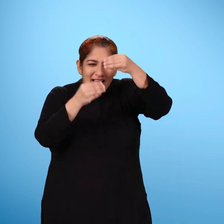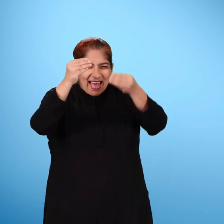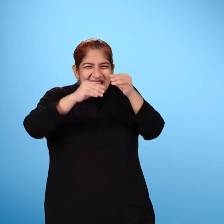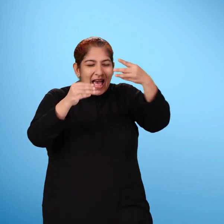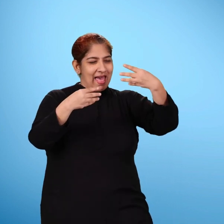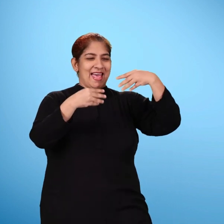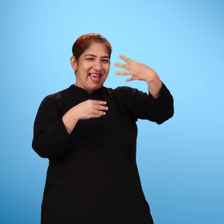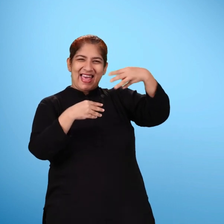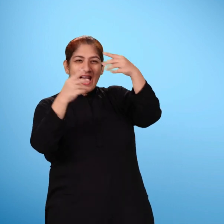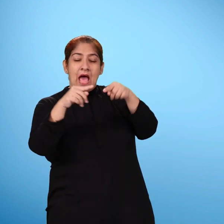crafts.